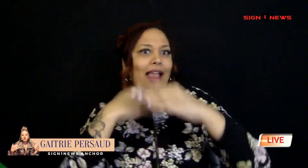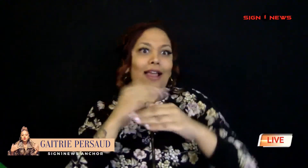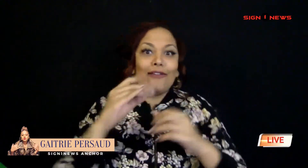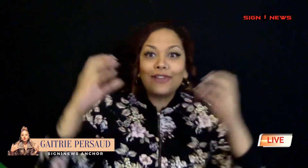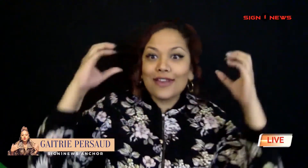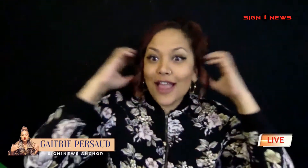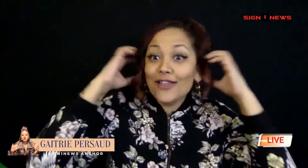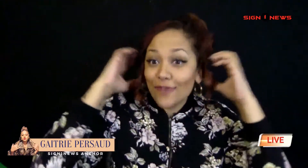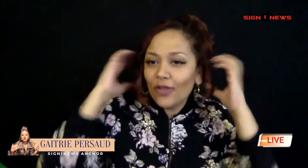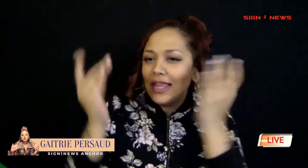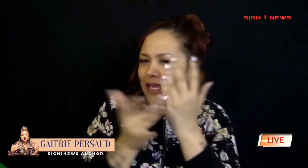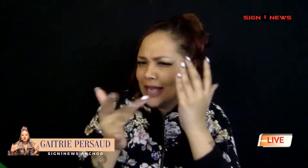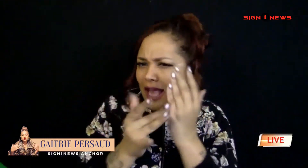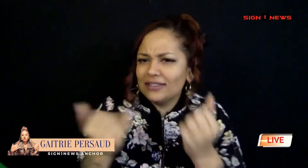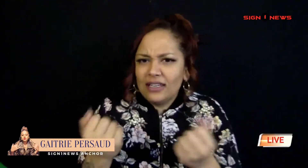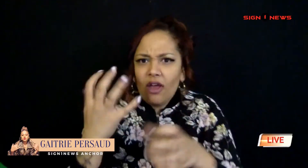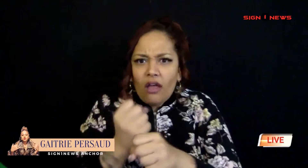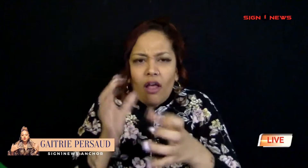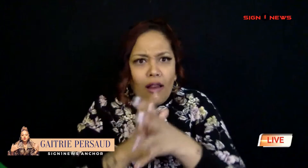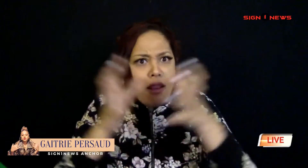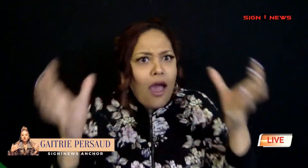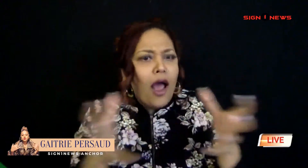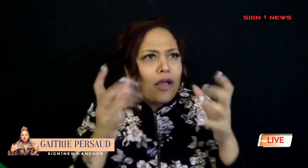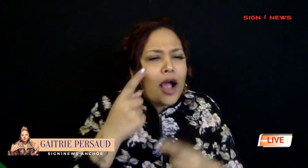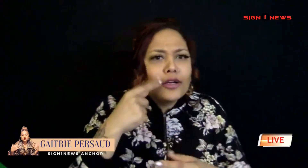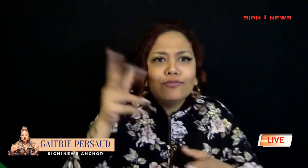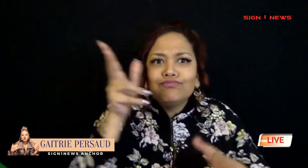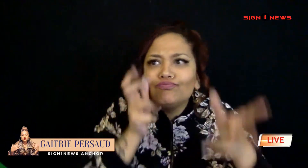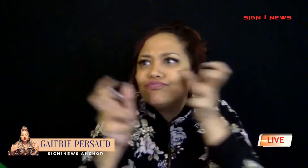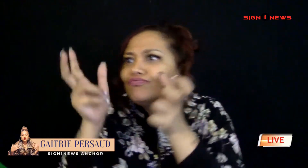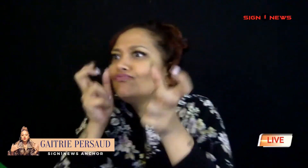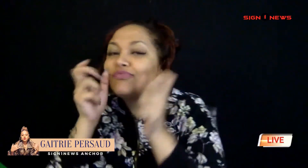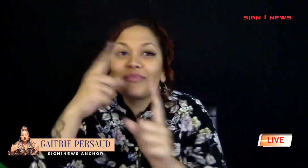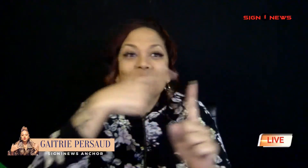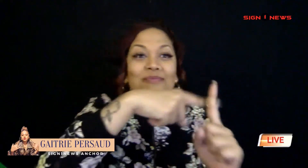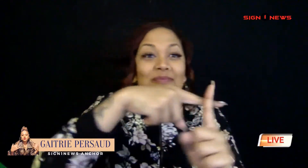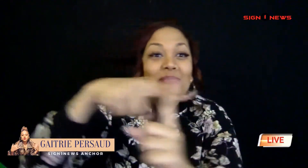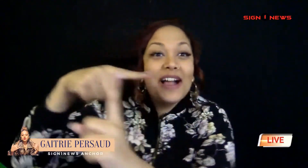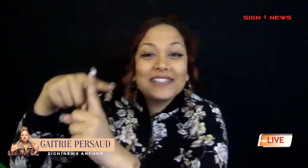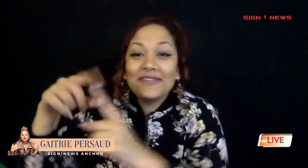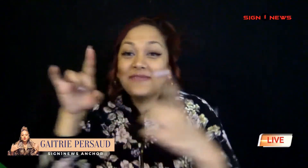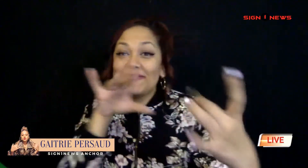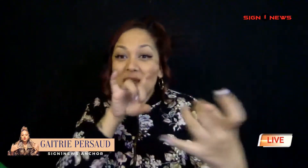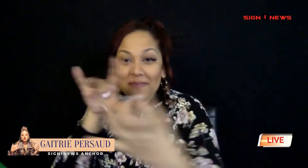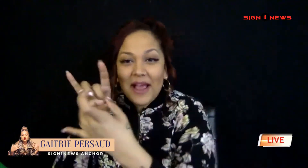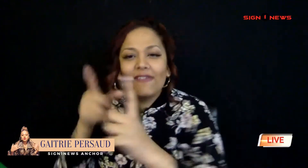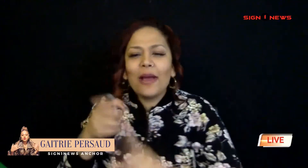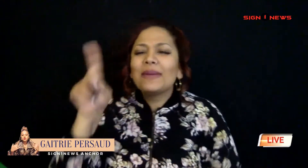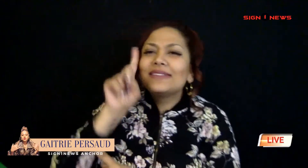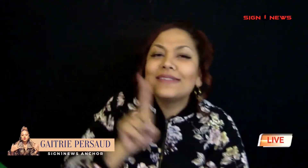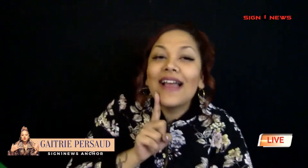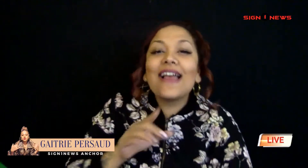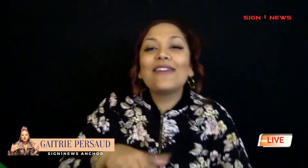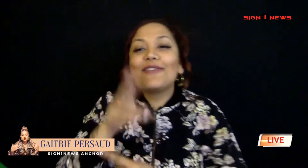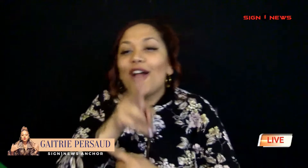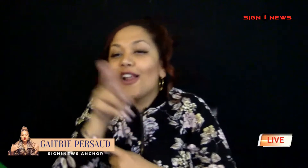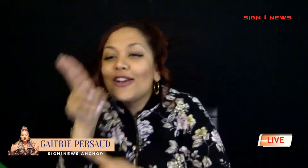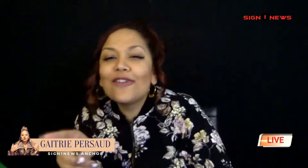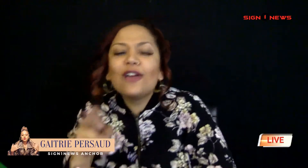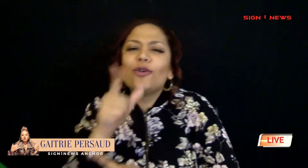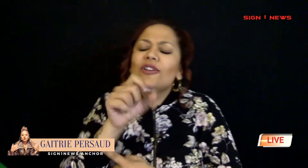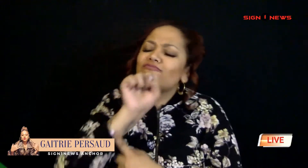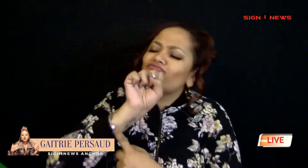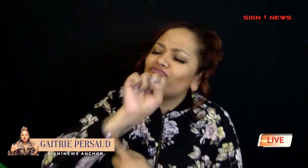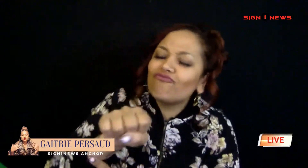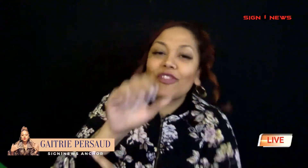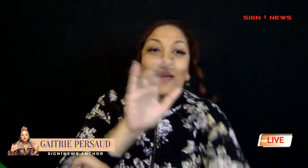a first of its kind headphone technology. I got to tell you, it's getting a lot of positive feedback from